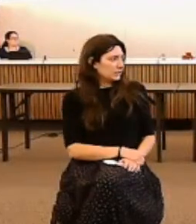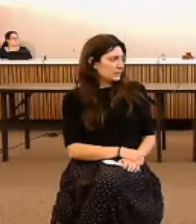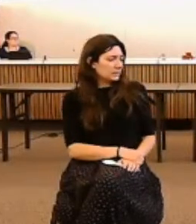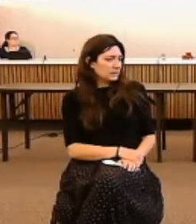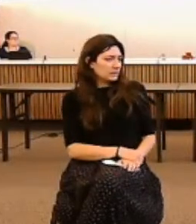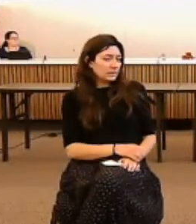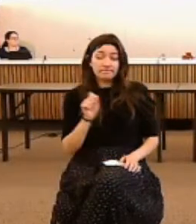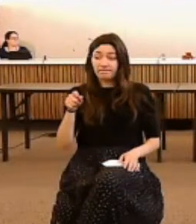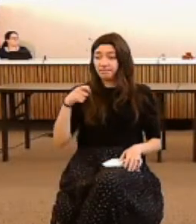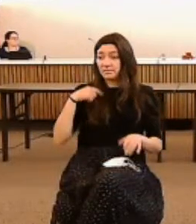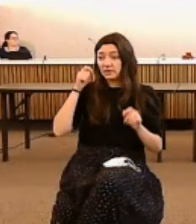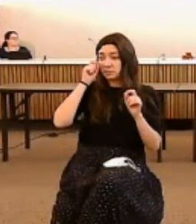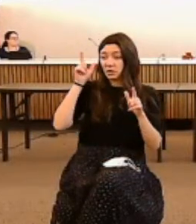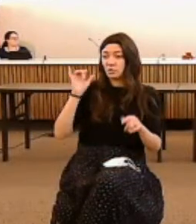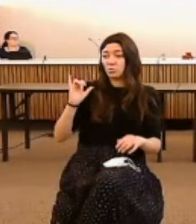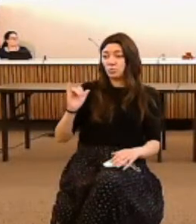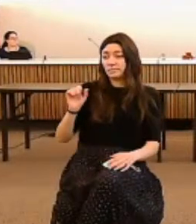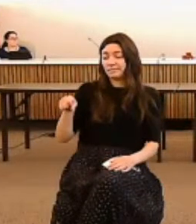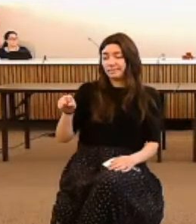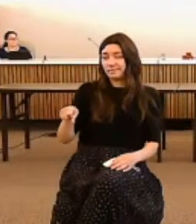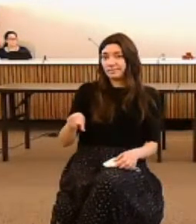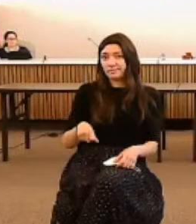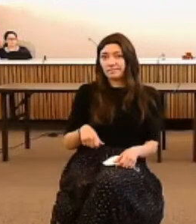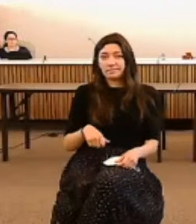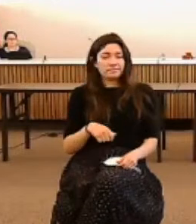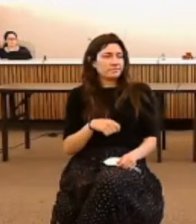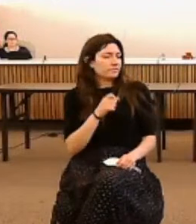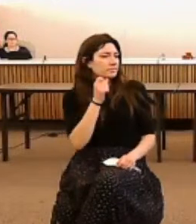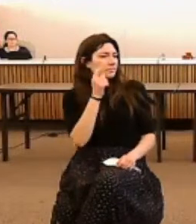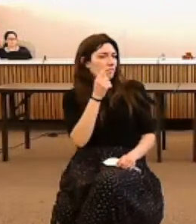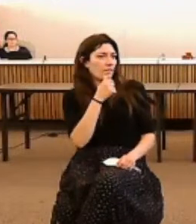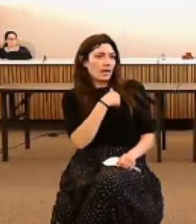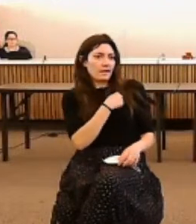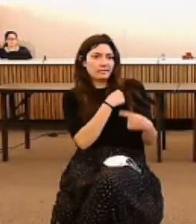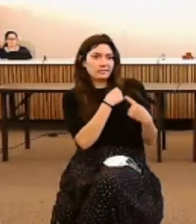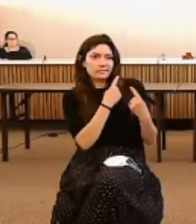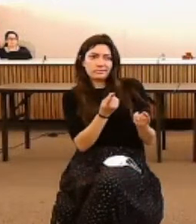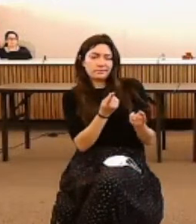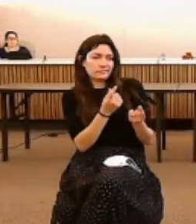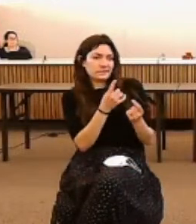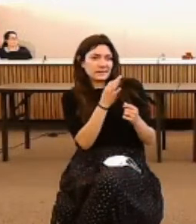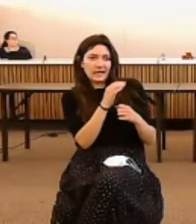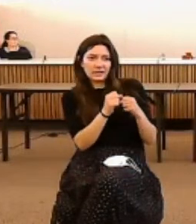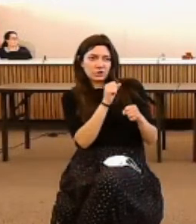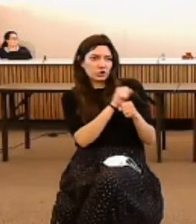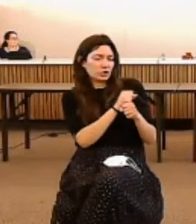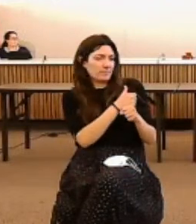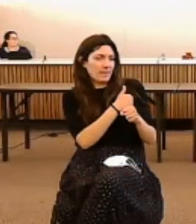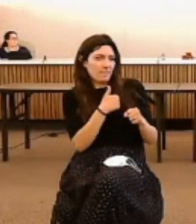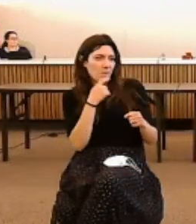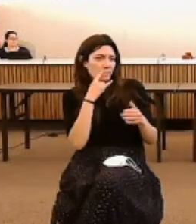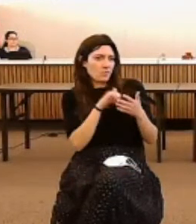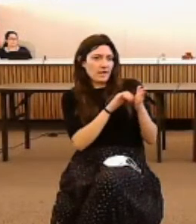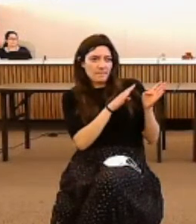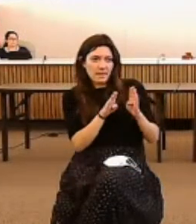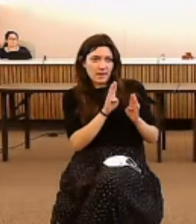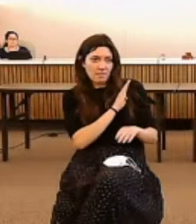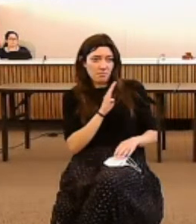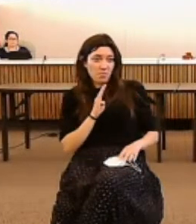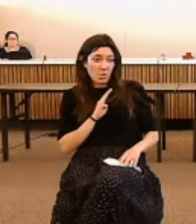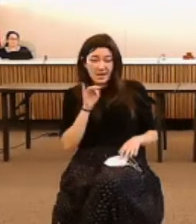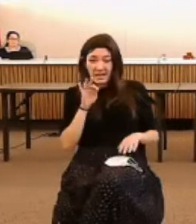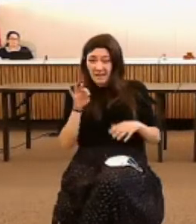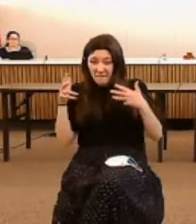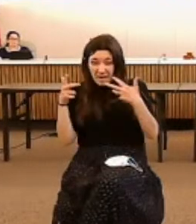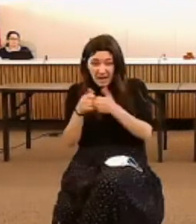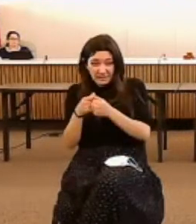Yeah, it surprised me too. but- And you, being you're a member of the planning board, that second entrance, if there's an accident in front of the first